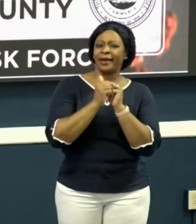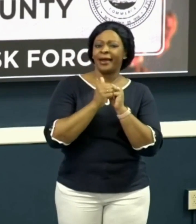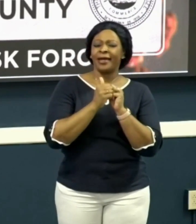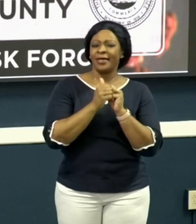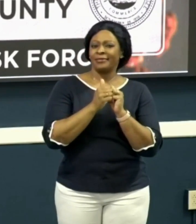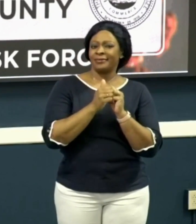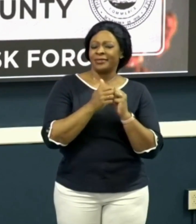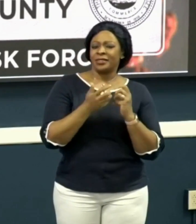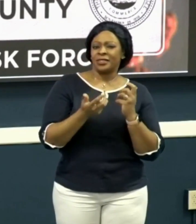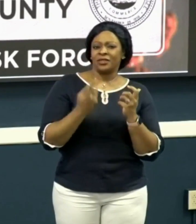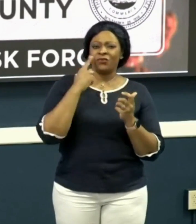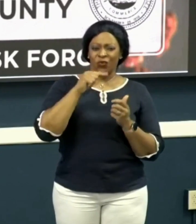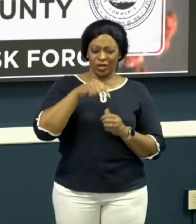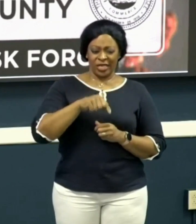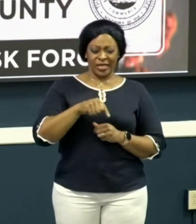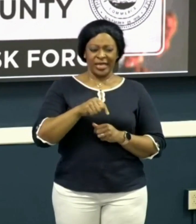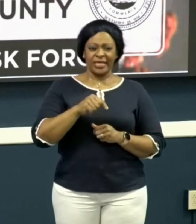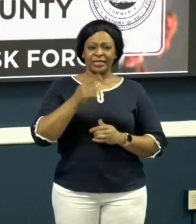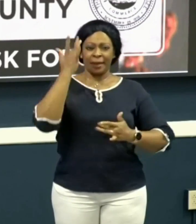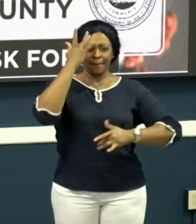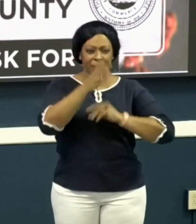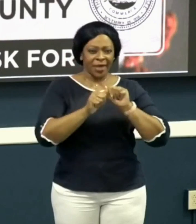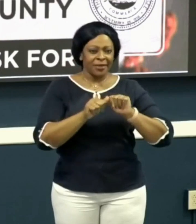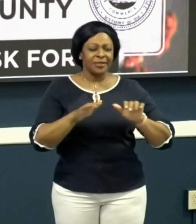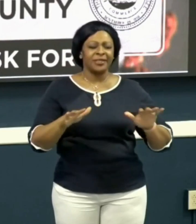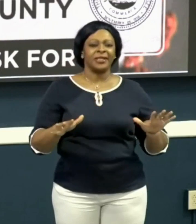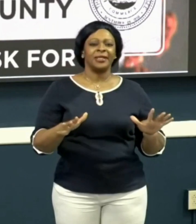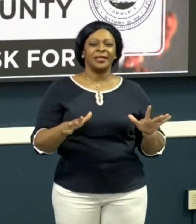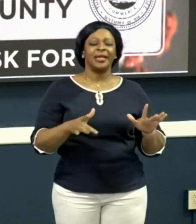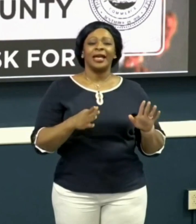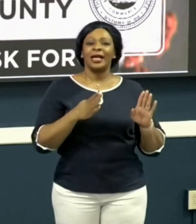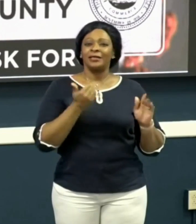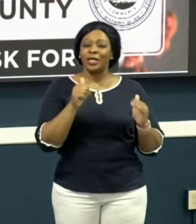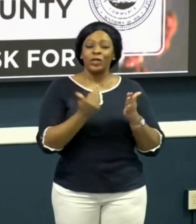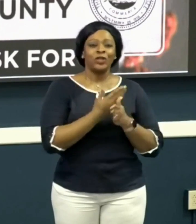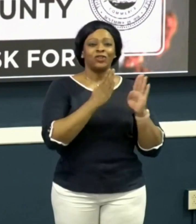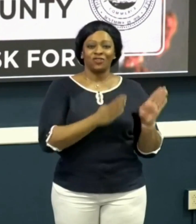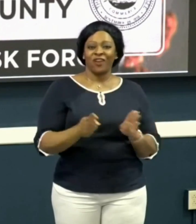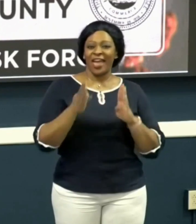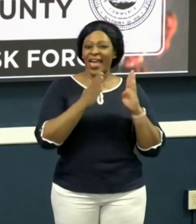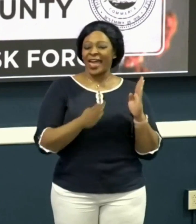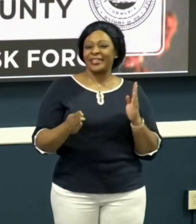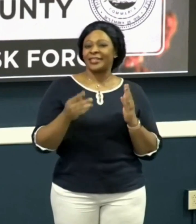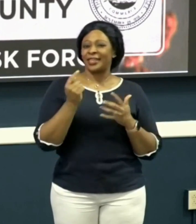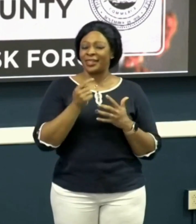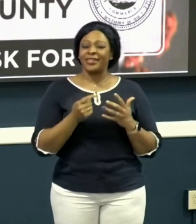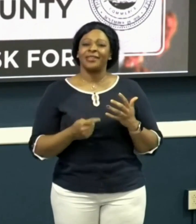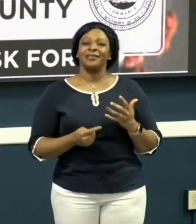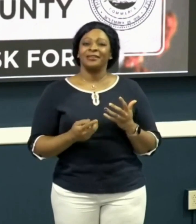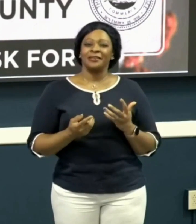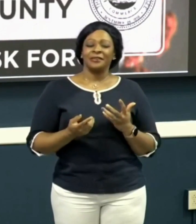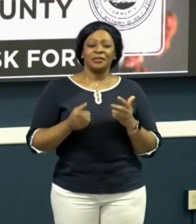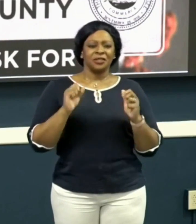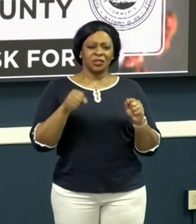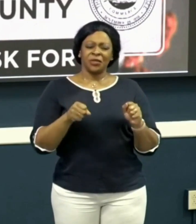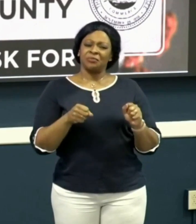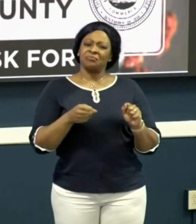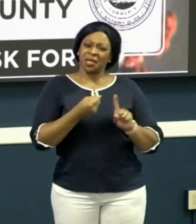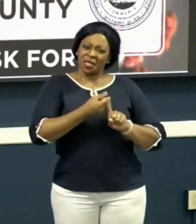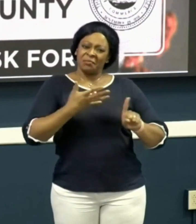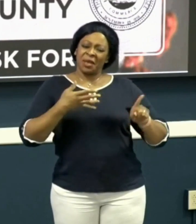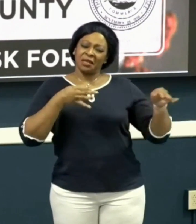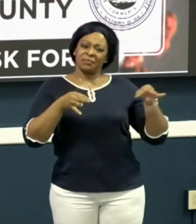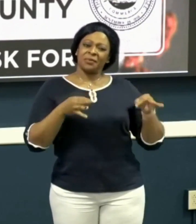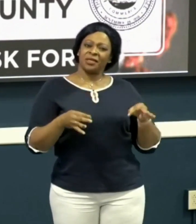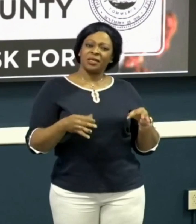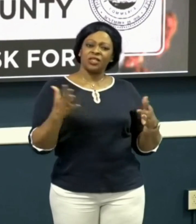things like that for this pandemic strategies, that sort of thing? I mean, can you tell me a little bit about, you